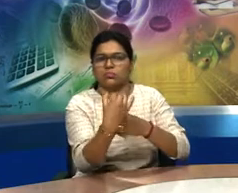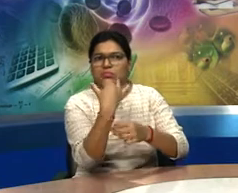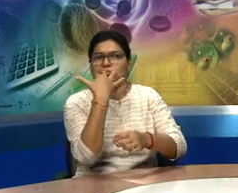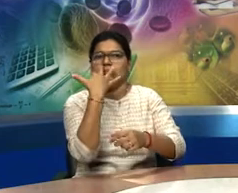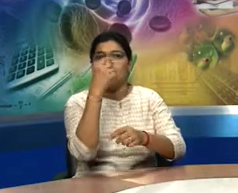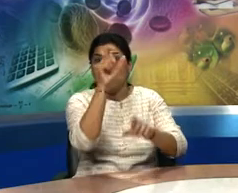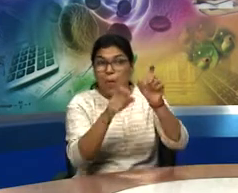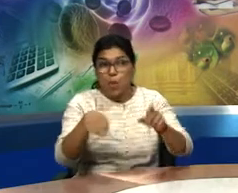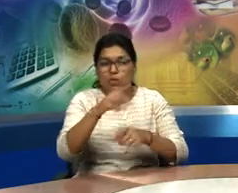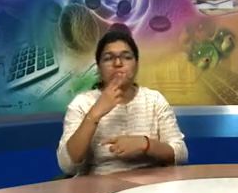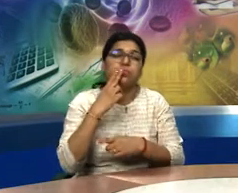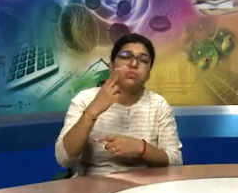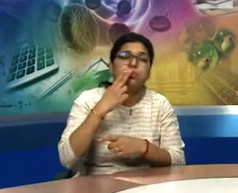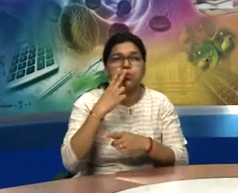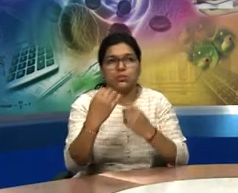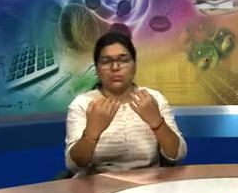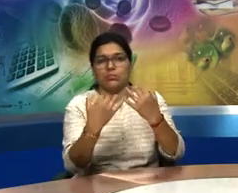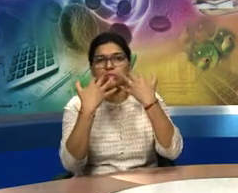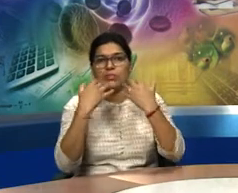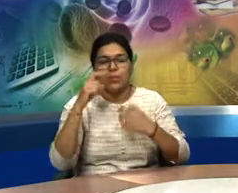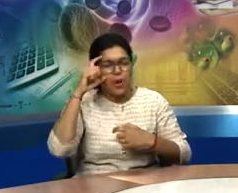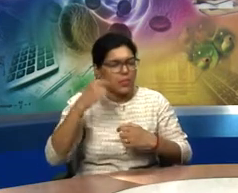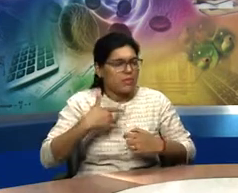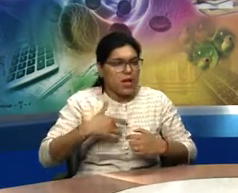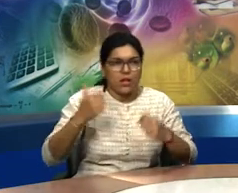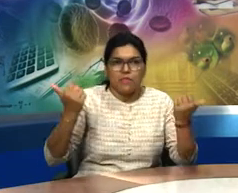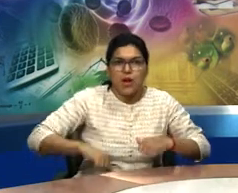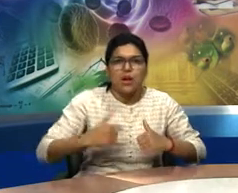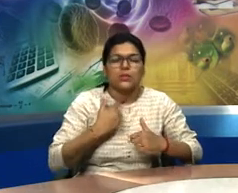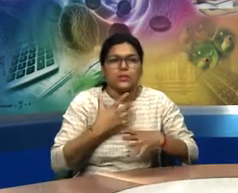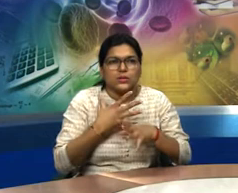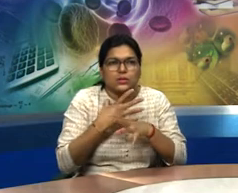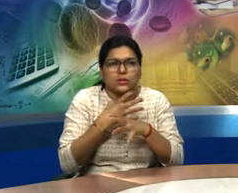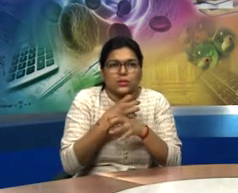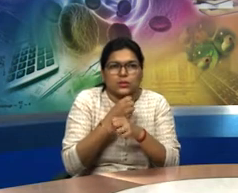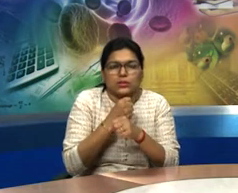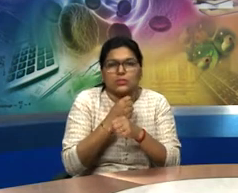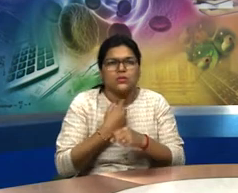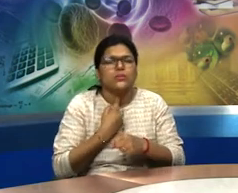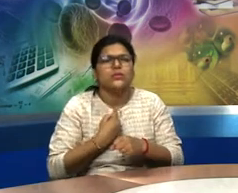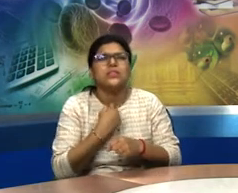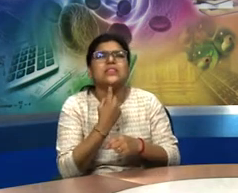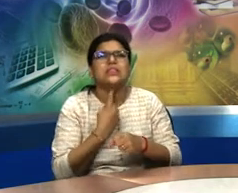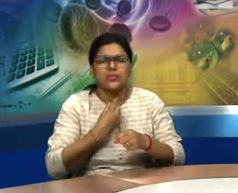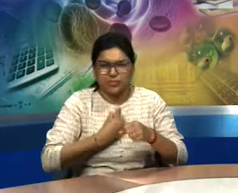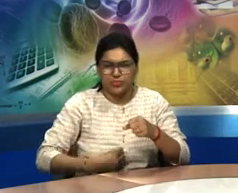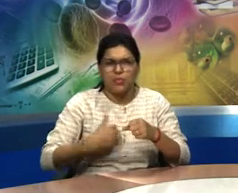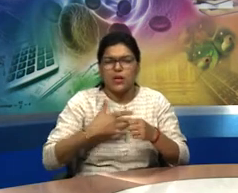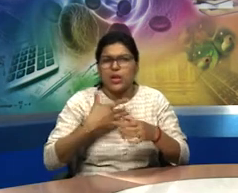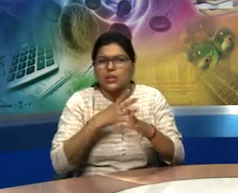Because he himself does not feel like smoking. He also said that